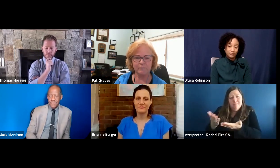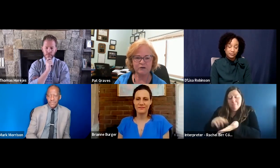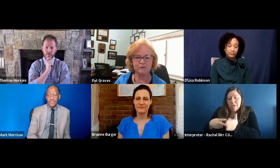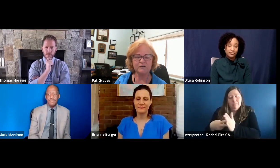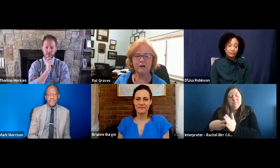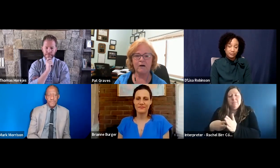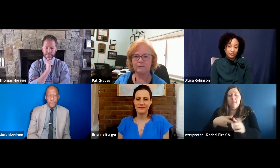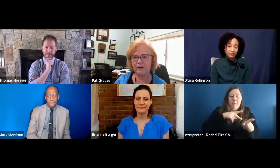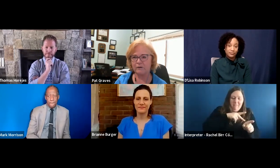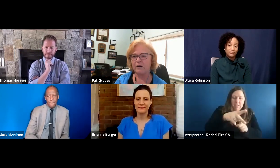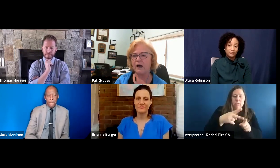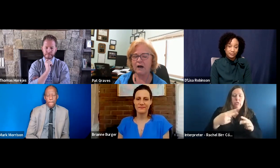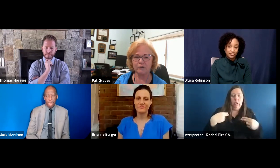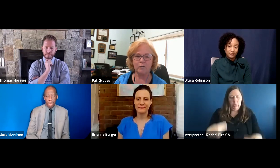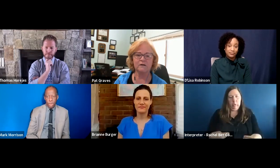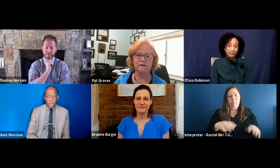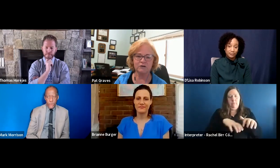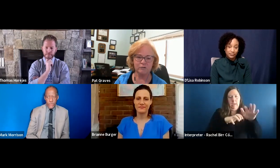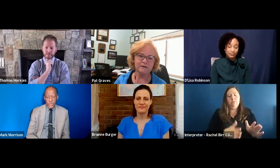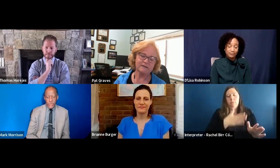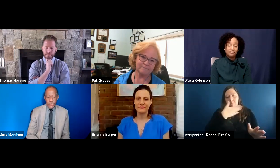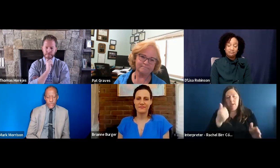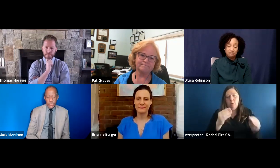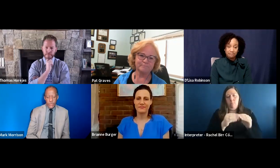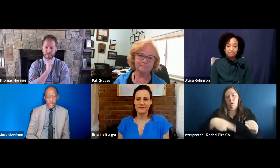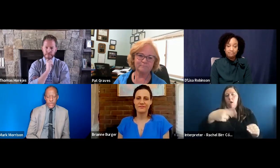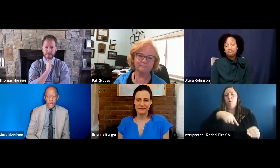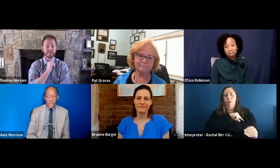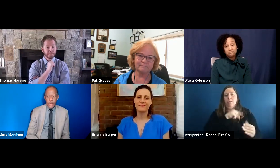human captioners are the better, higher quality choice.